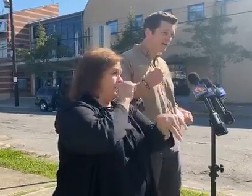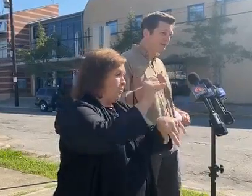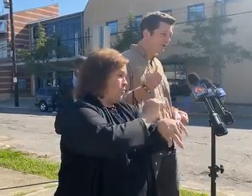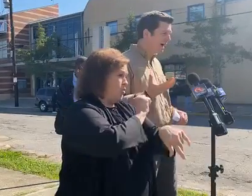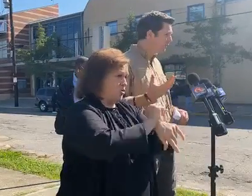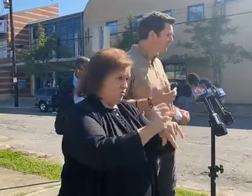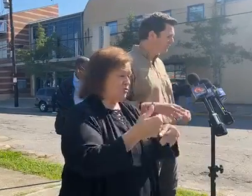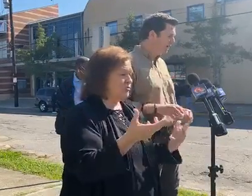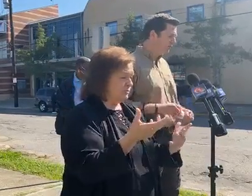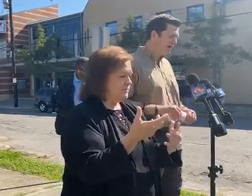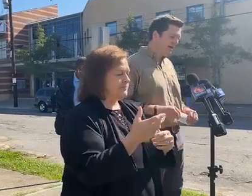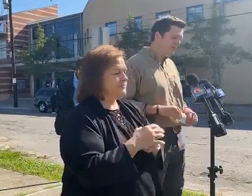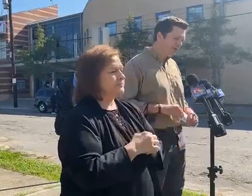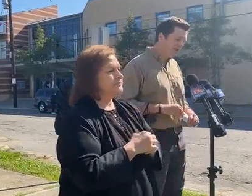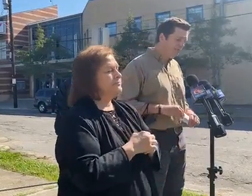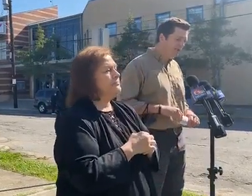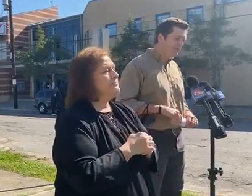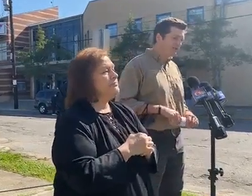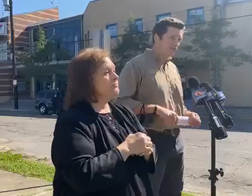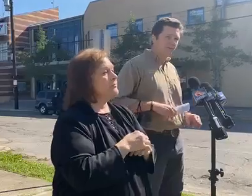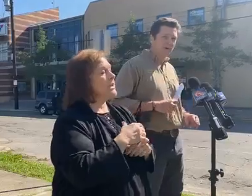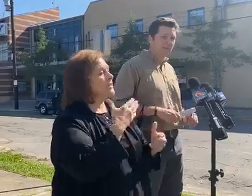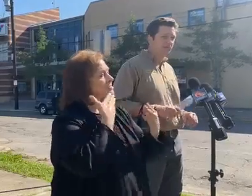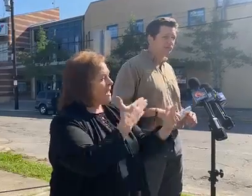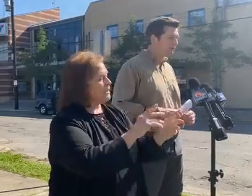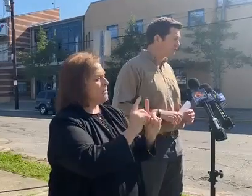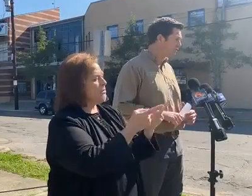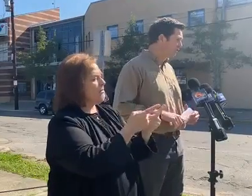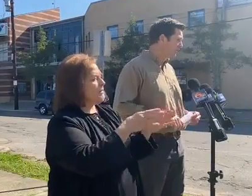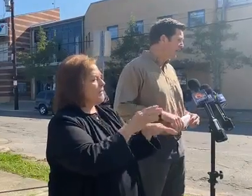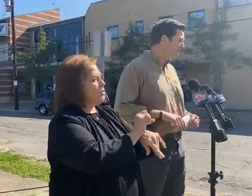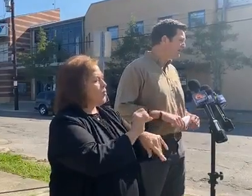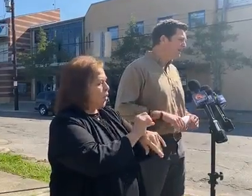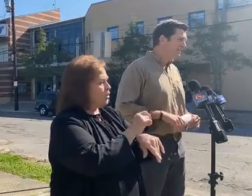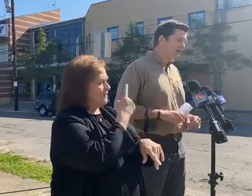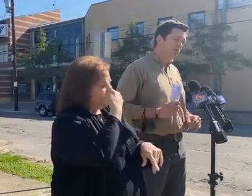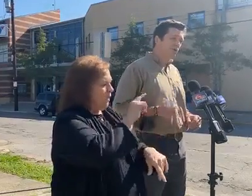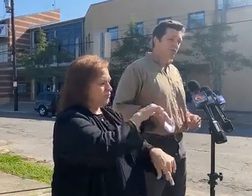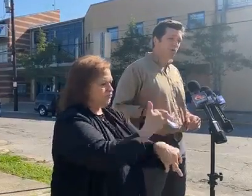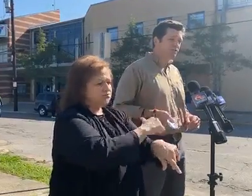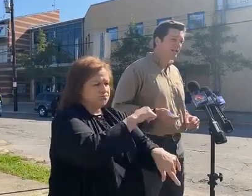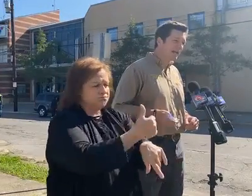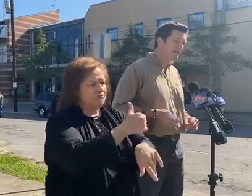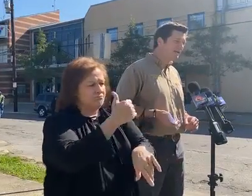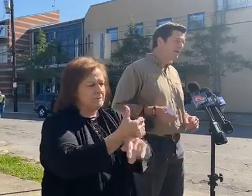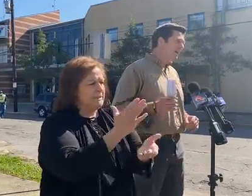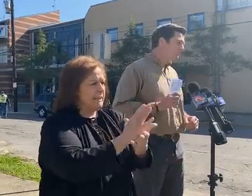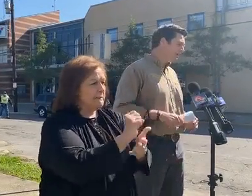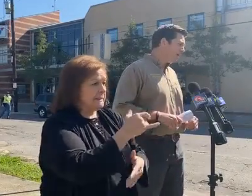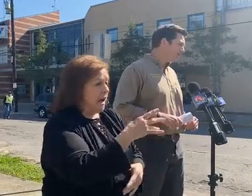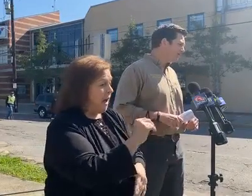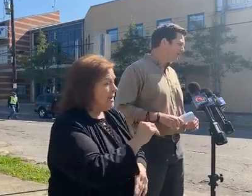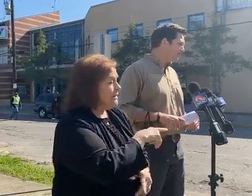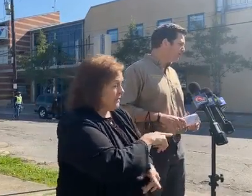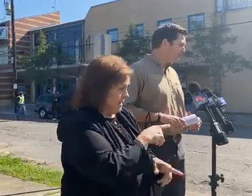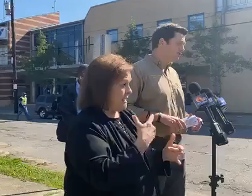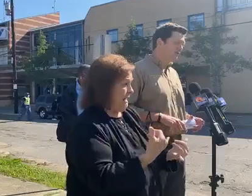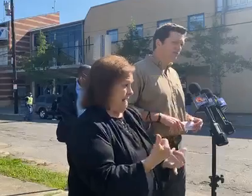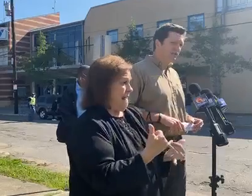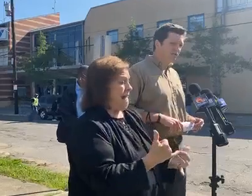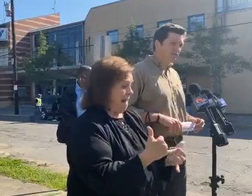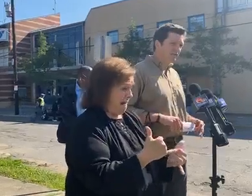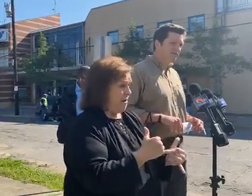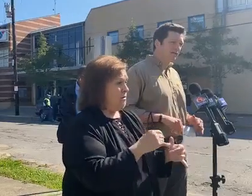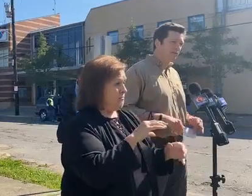that are out right now. But again, big thanks to the Department of Public Works for pulling it off. They're deploying more today. Big also thanks to the Department